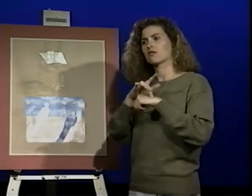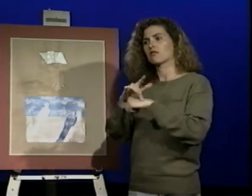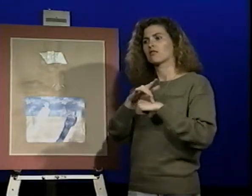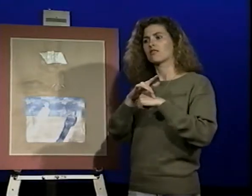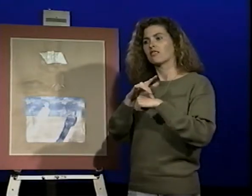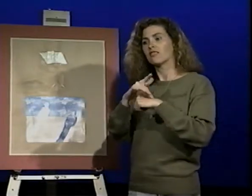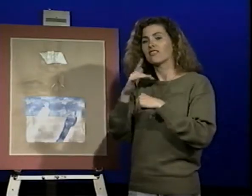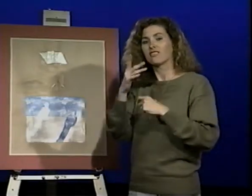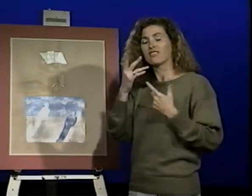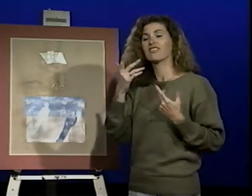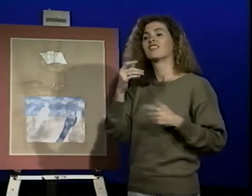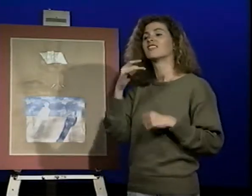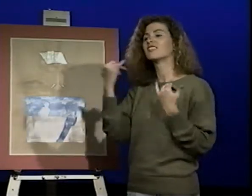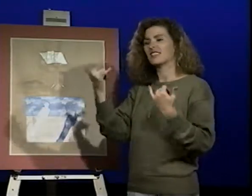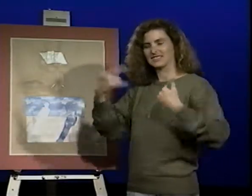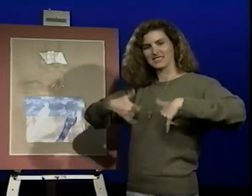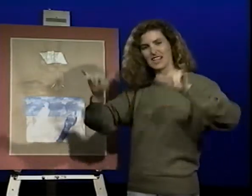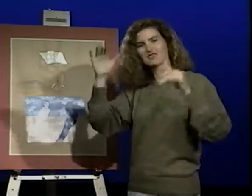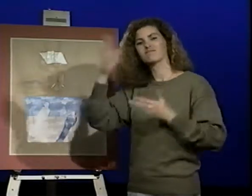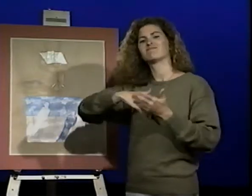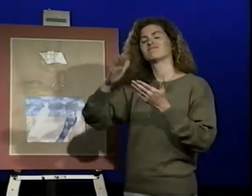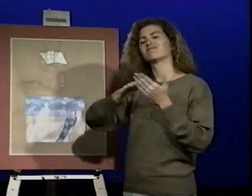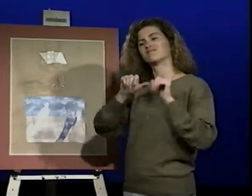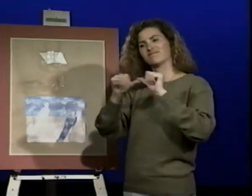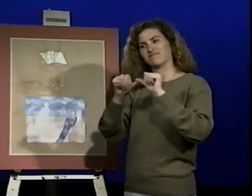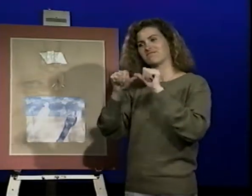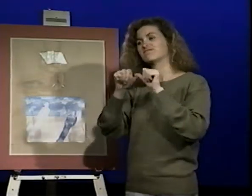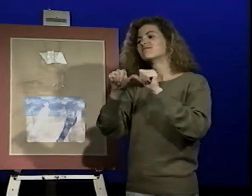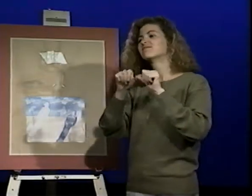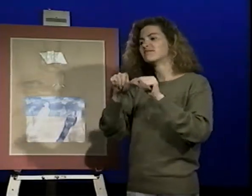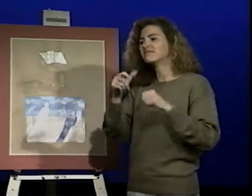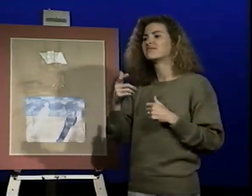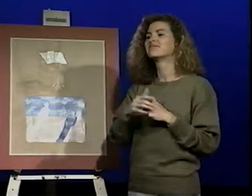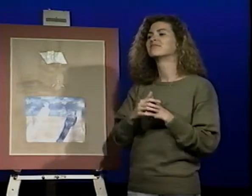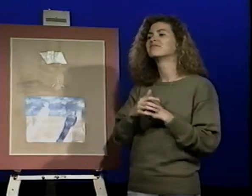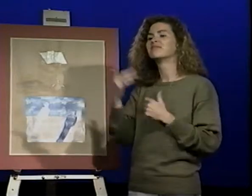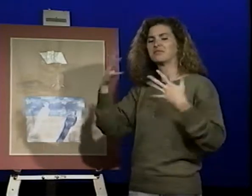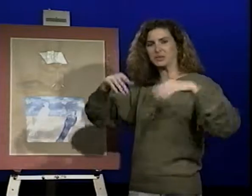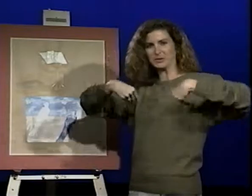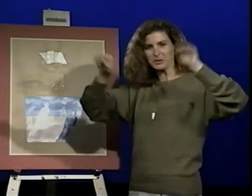He's focused on the use of color in his work and continues to use that now.